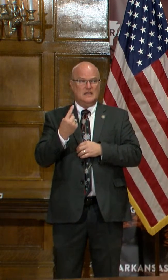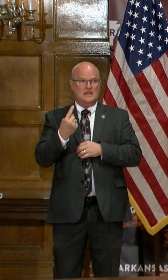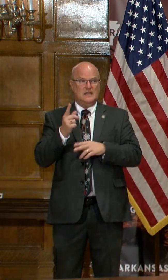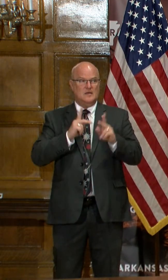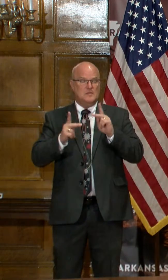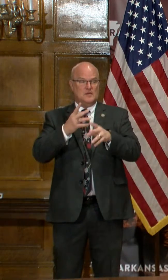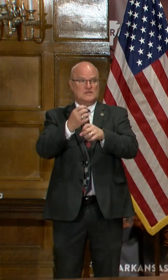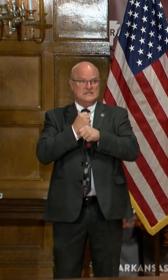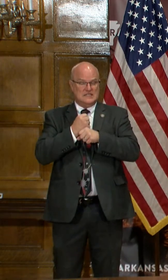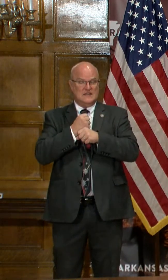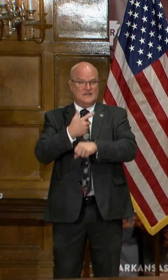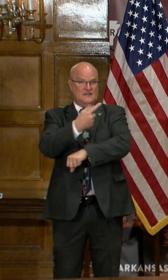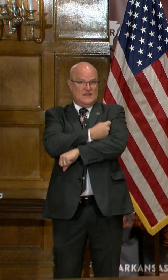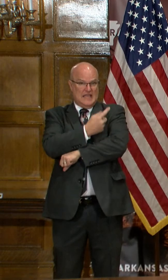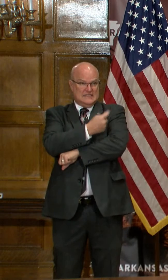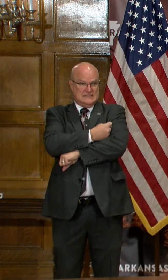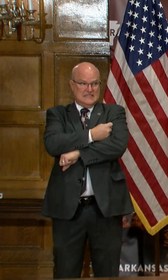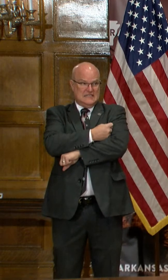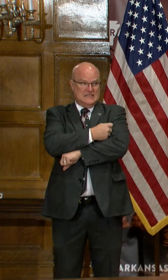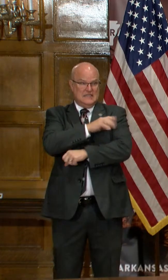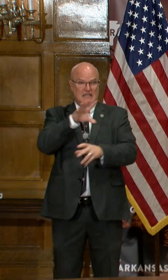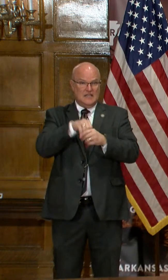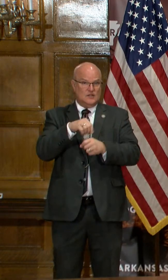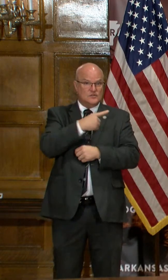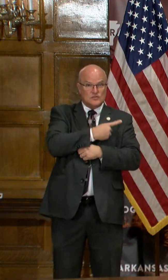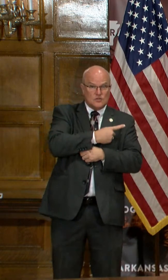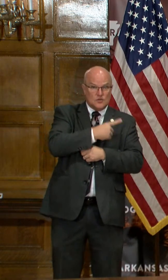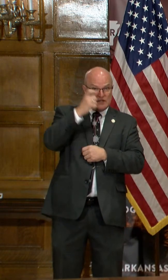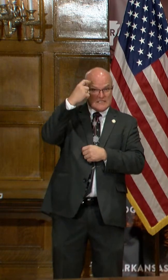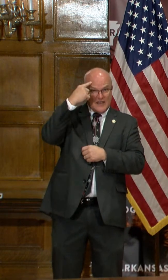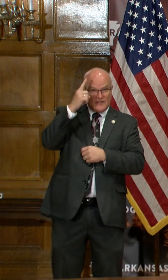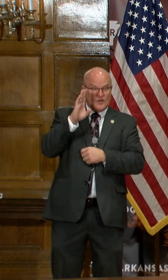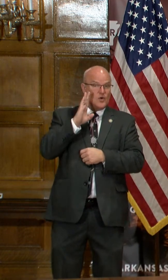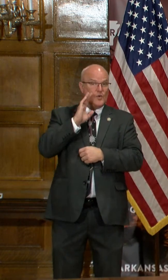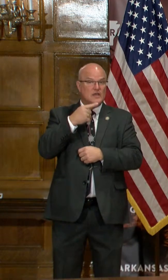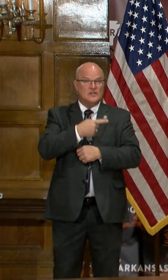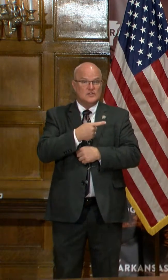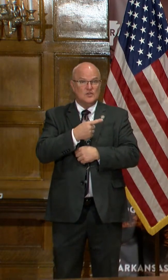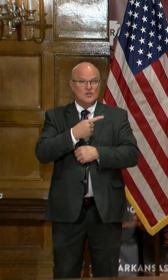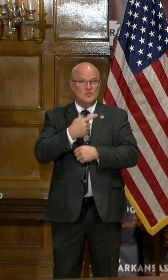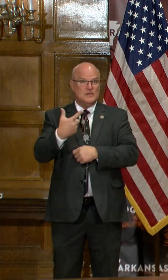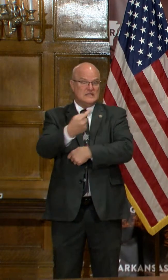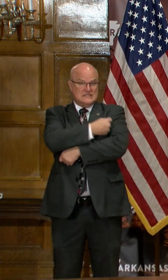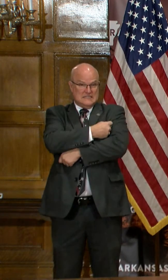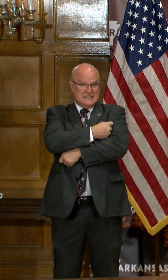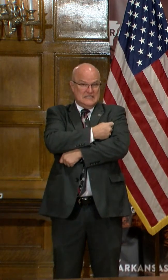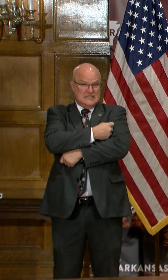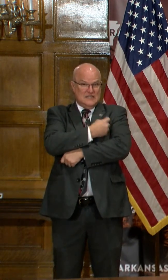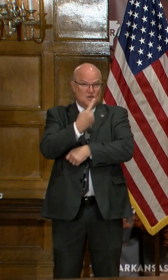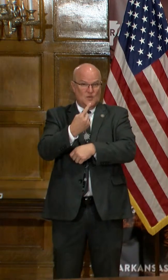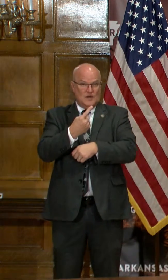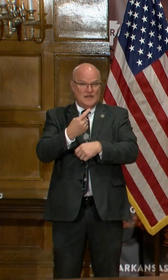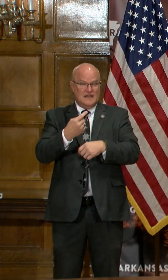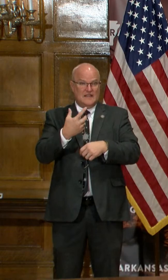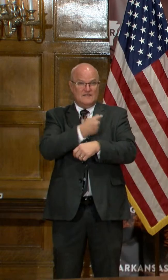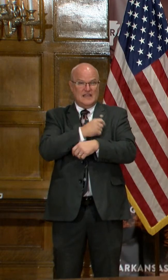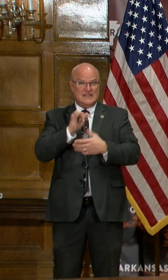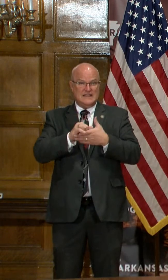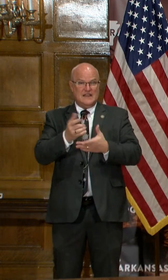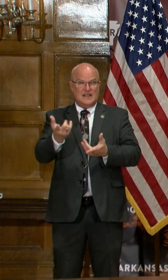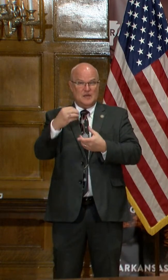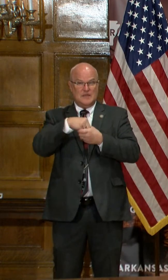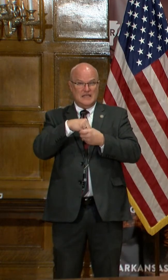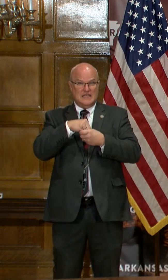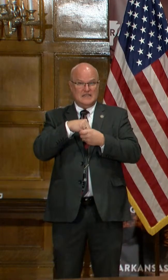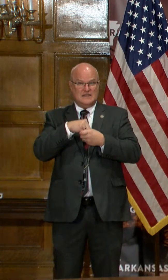people to receive the vaccine includes you as governor. Will you be taking one of those vaccines that are coming